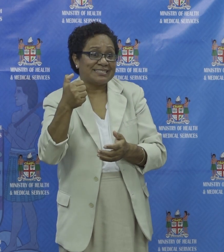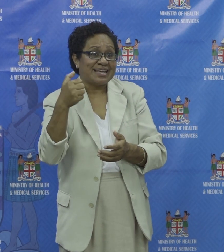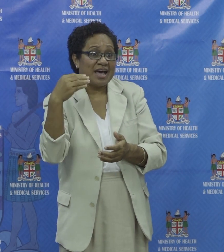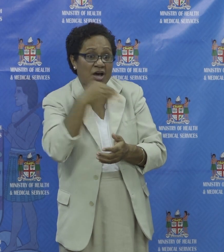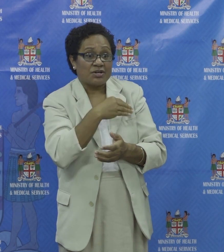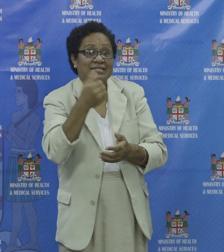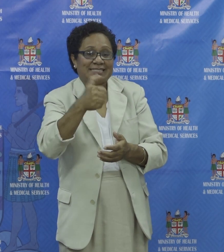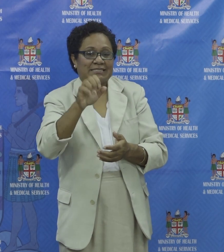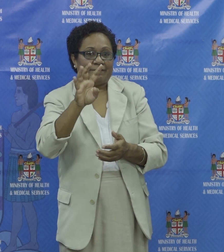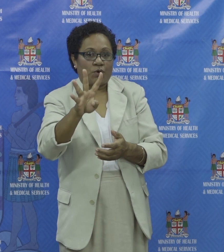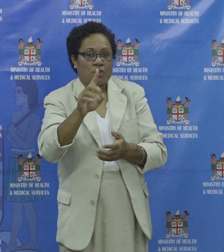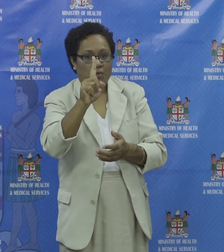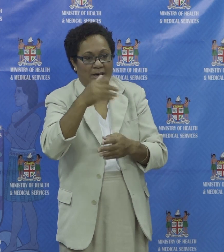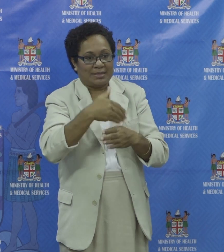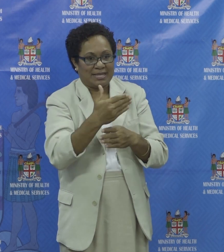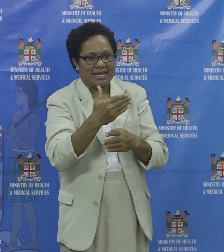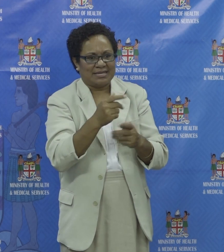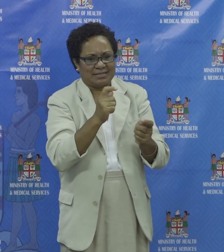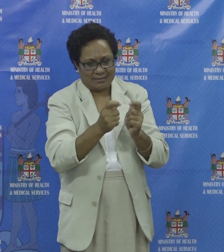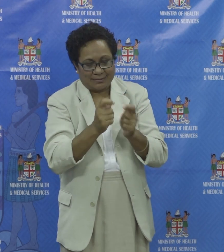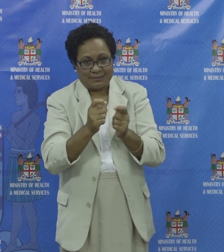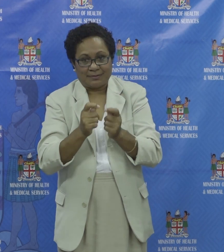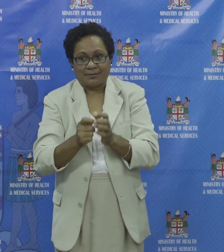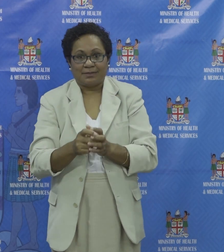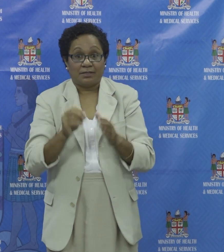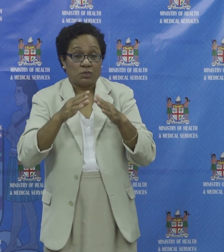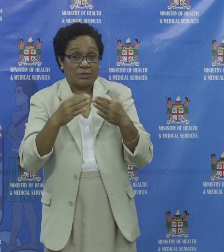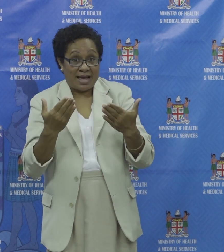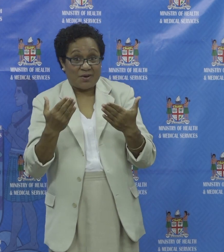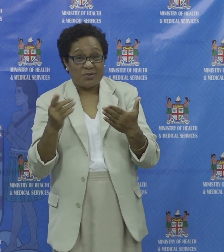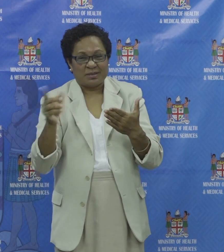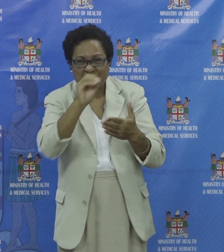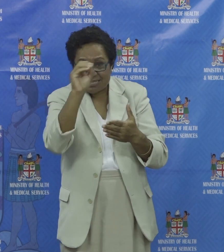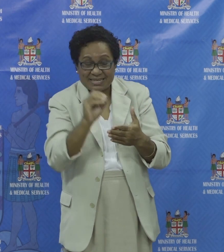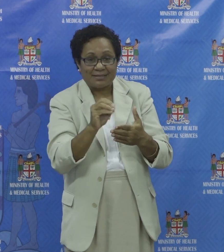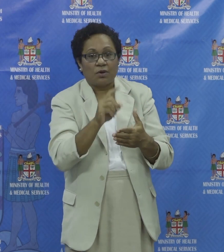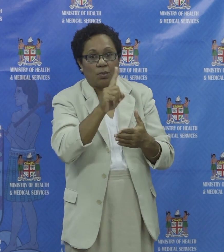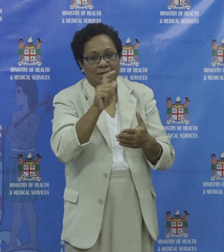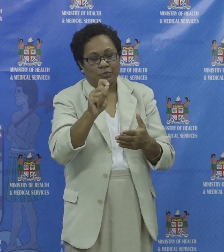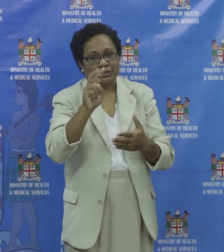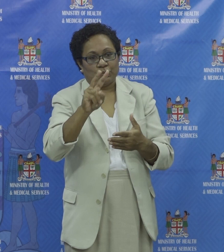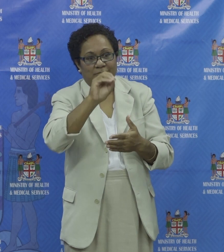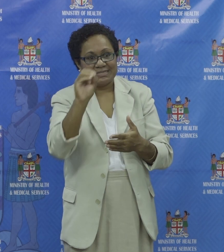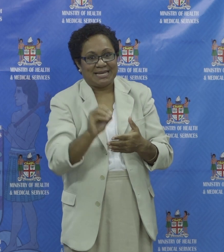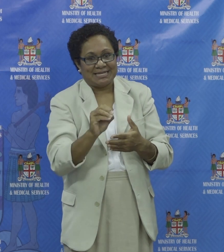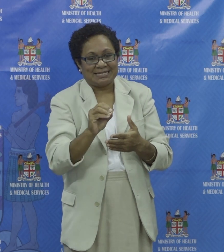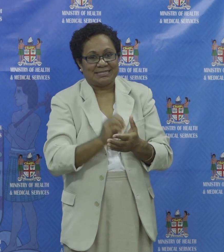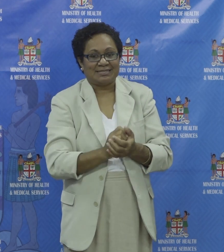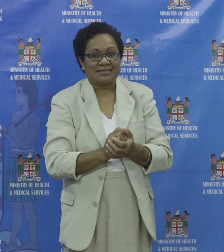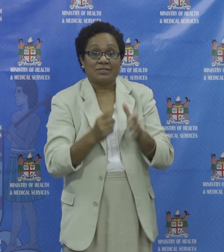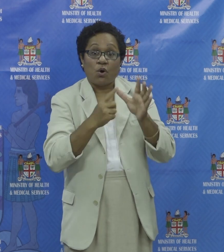day. Our average daily test positivity now sits at 1.2%, and we're testing an average of